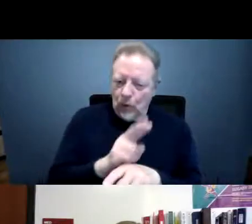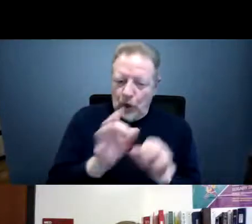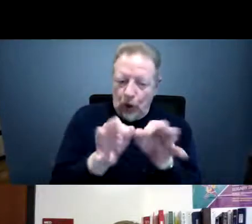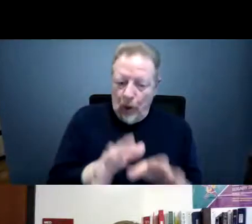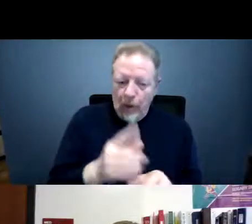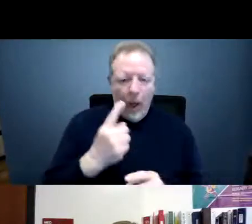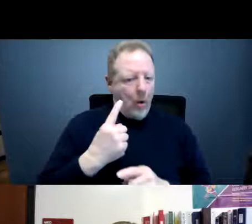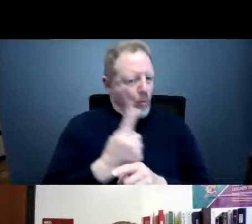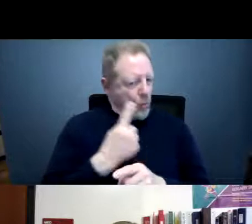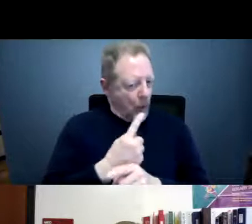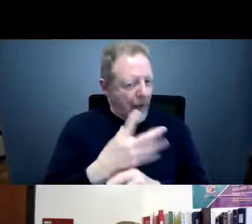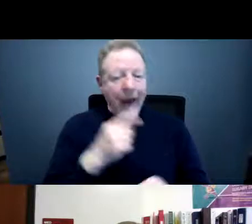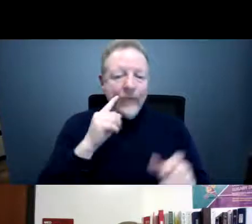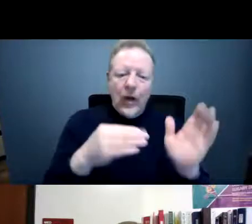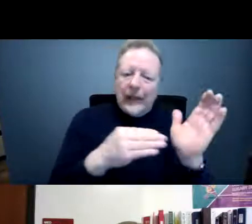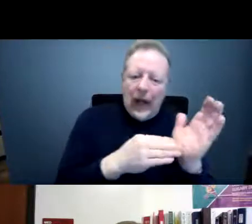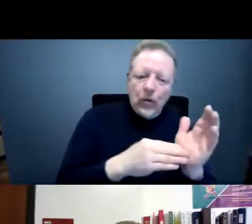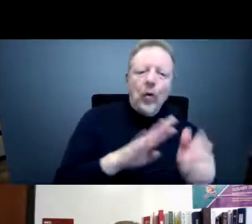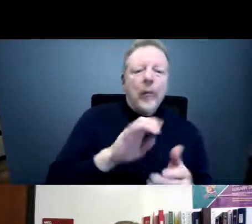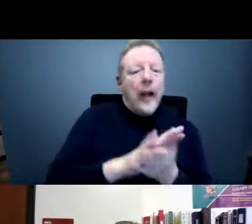also for physicians to be comfortable working with patients